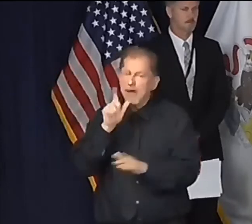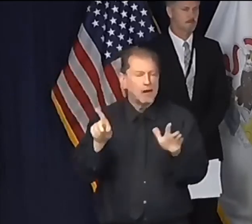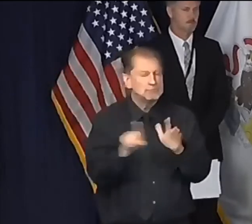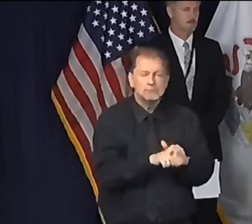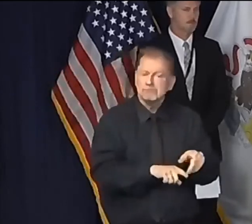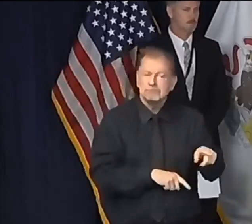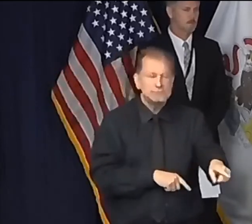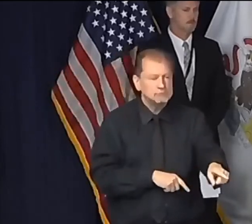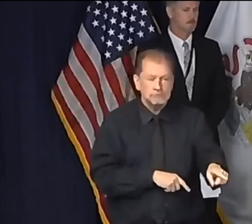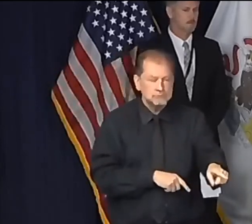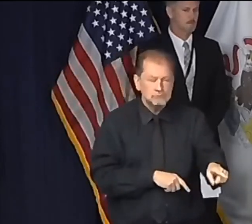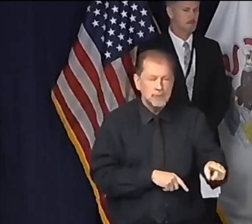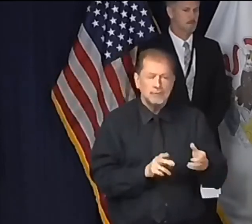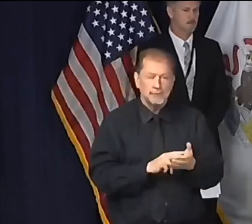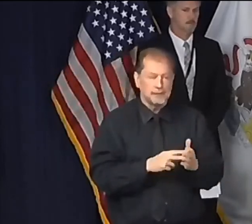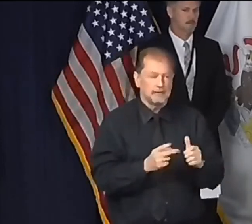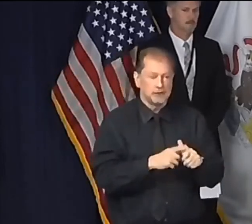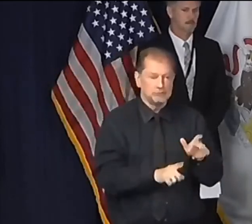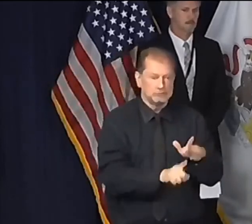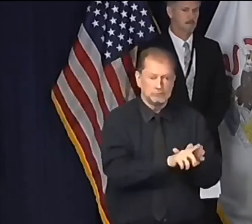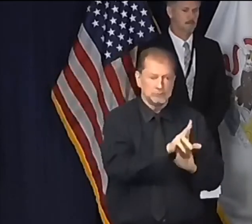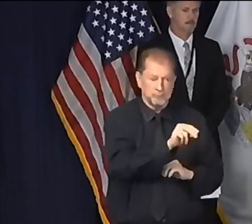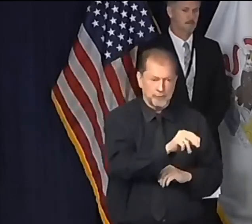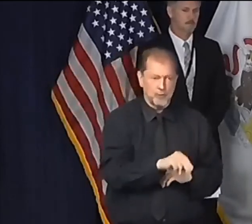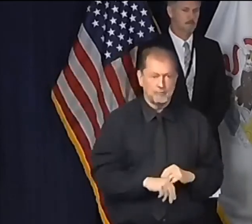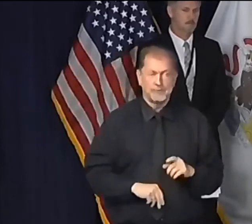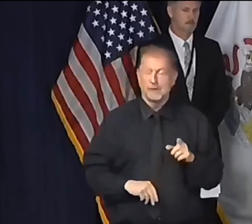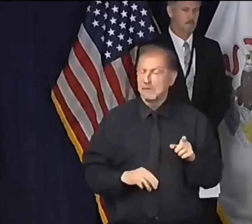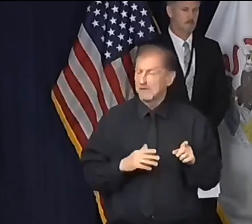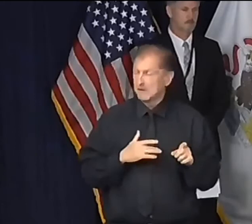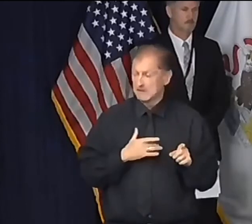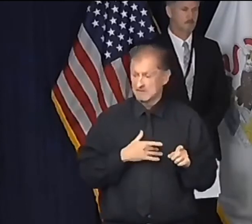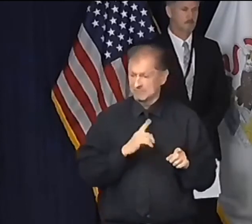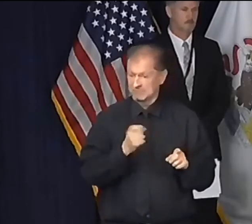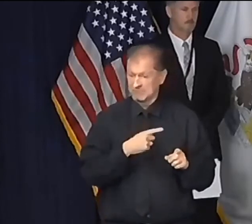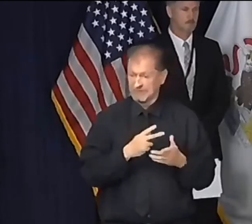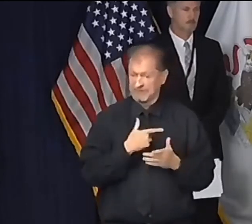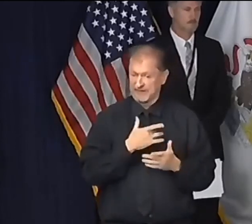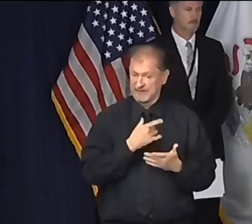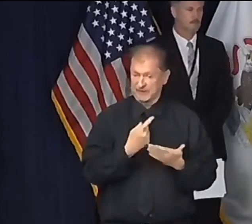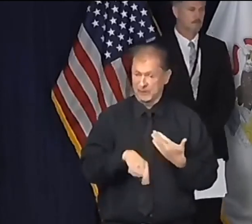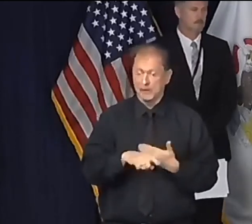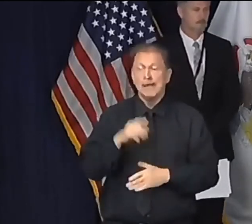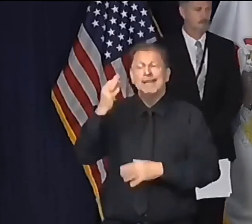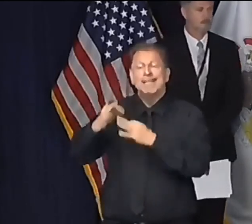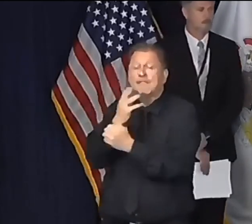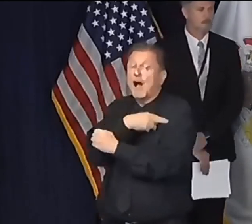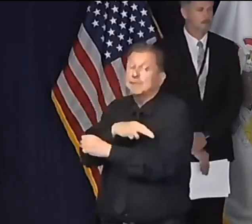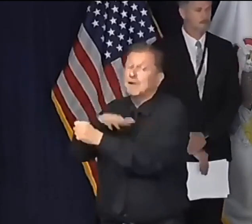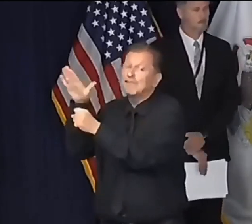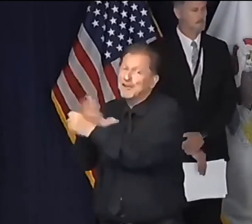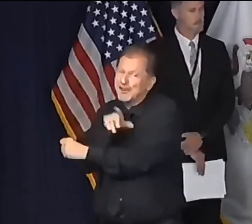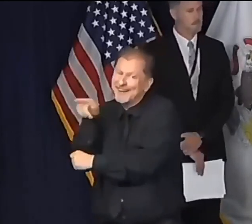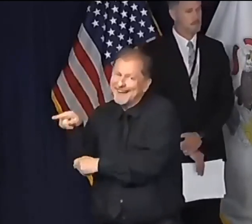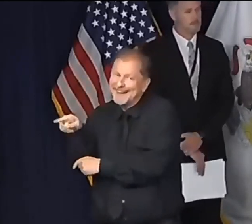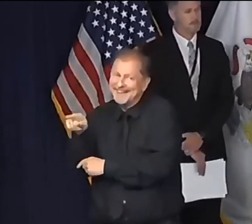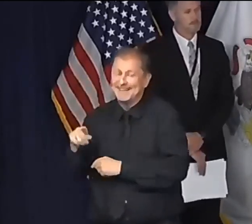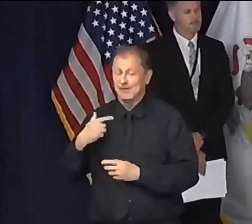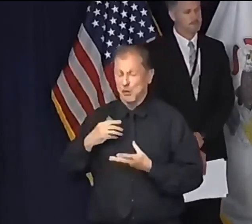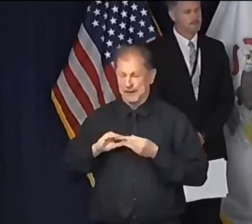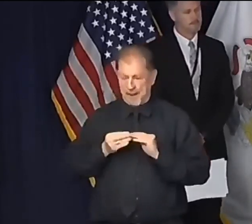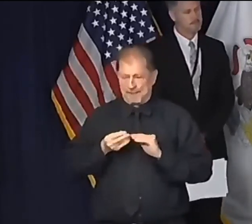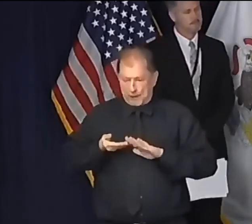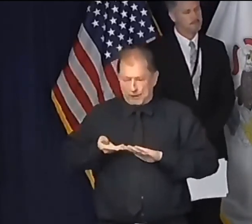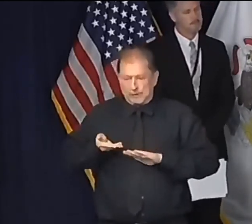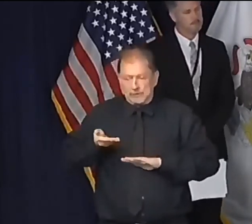as a measure of first resort. You anticipate by next week, perhaps? Again, it depends upon, as we are climbing this, you